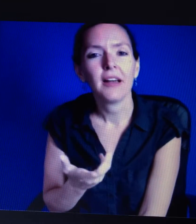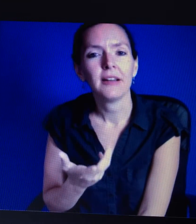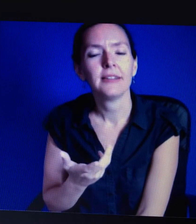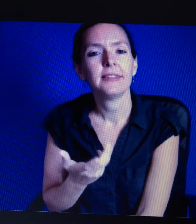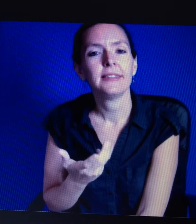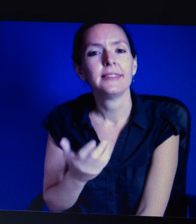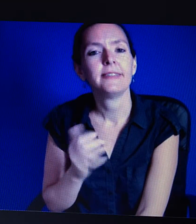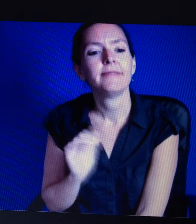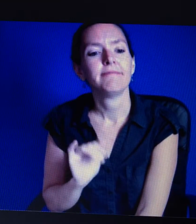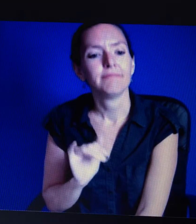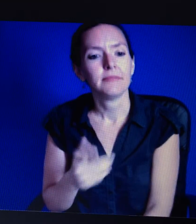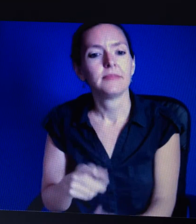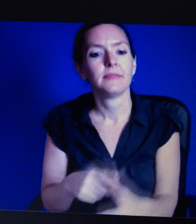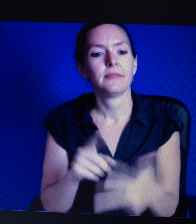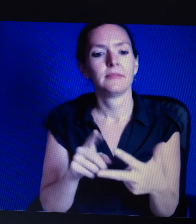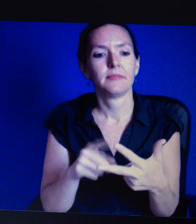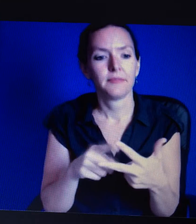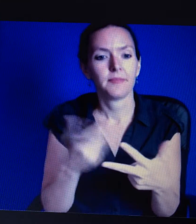it.